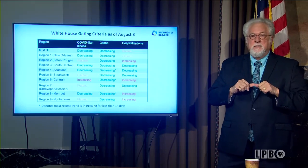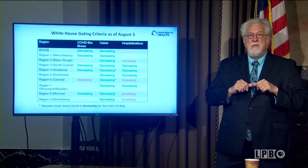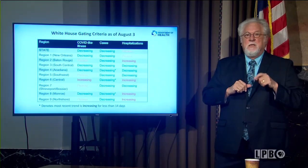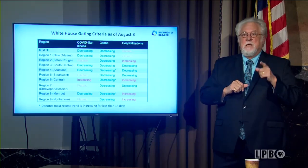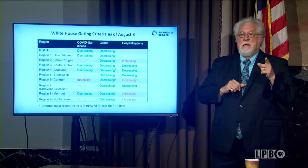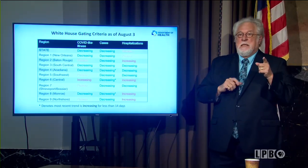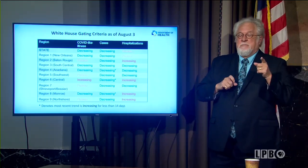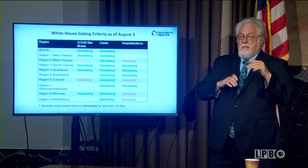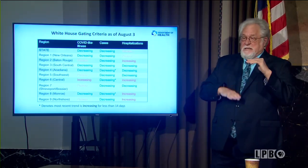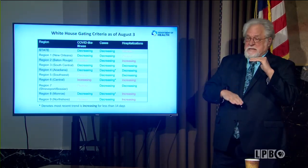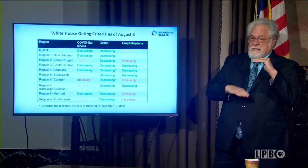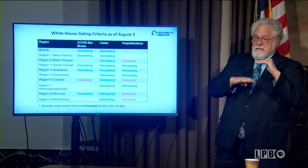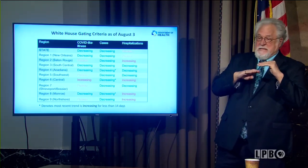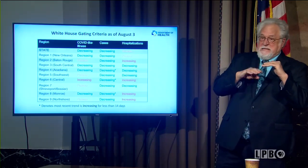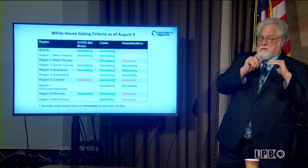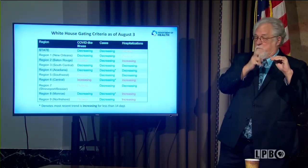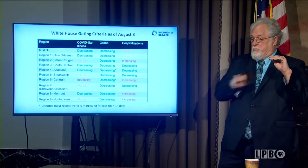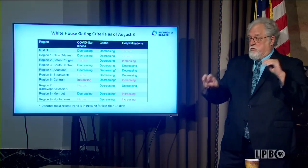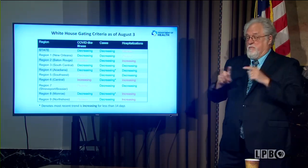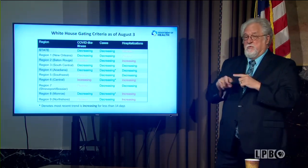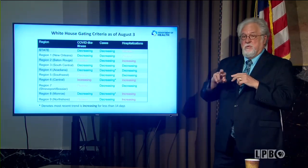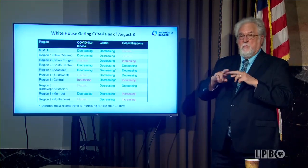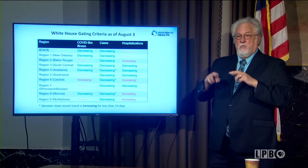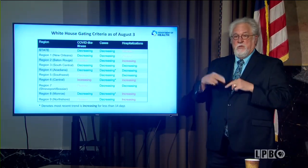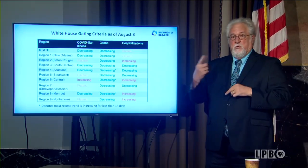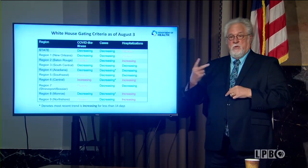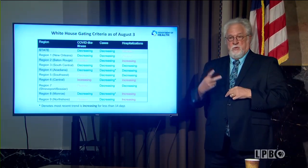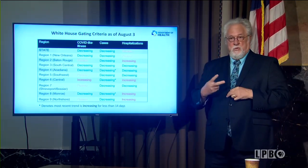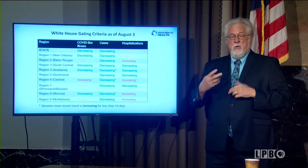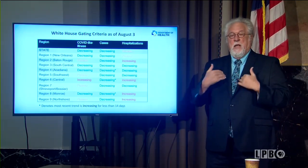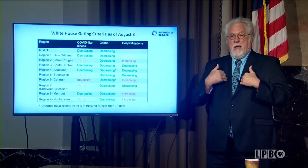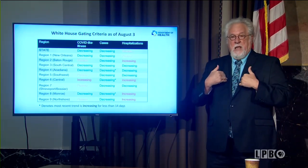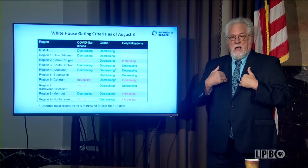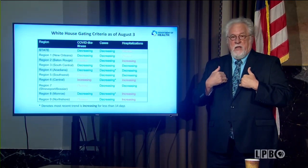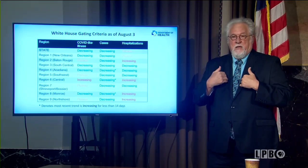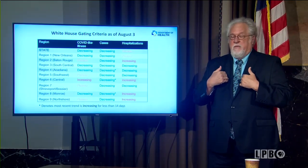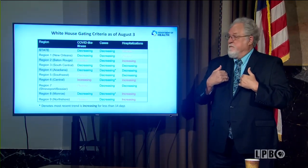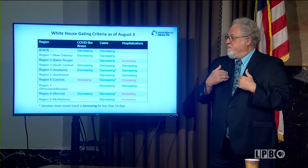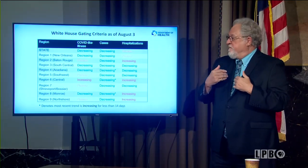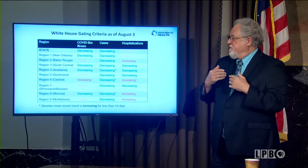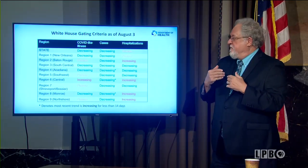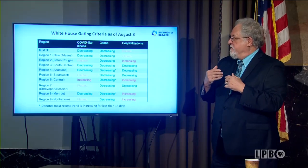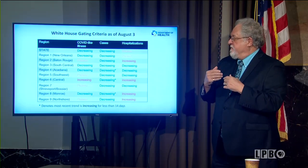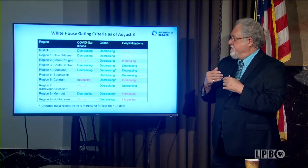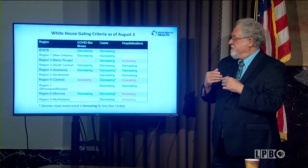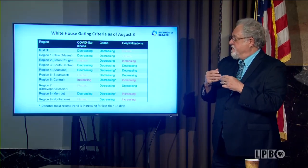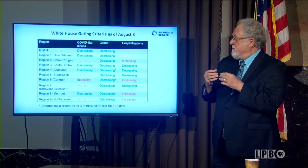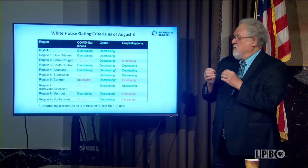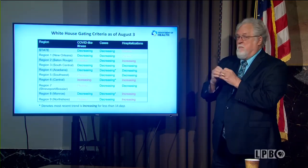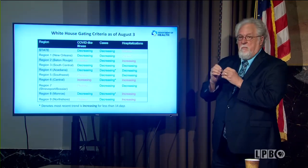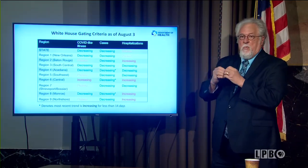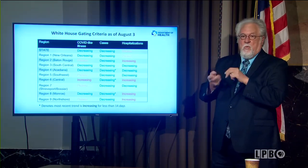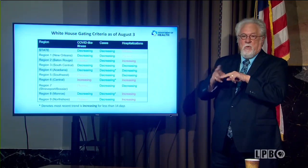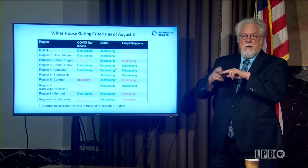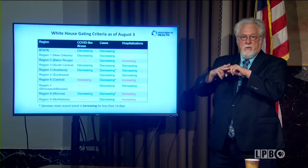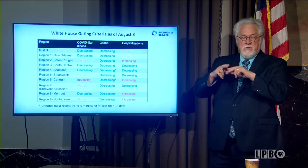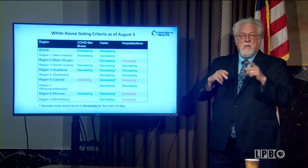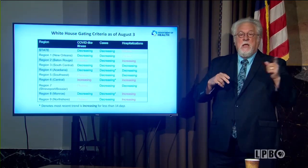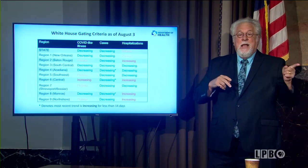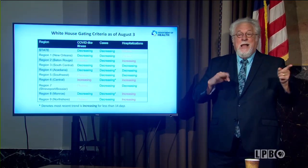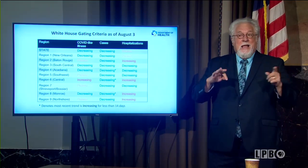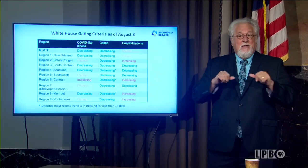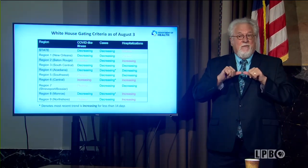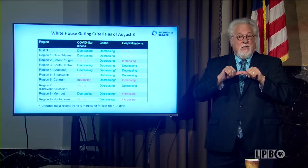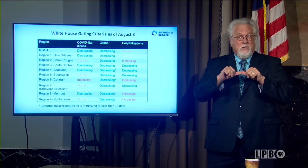meeting their capacity. So we're seeing these regions have some increasing or plateauing hospitalization numbers. Again, if we